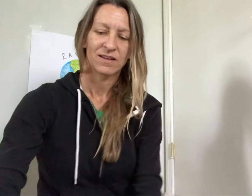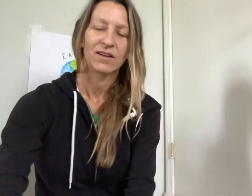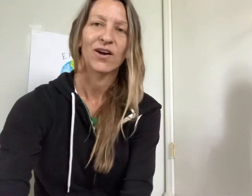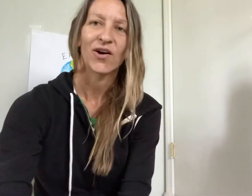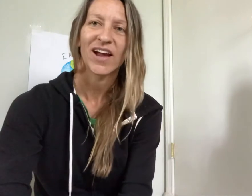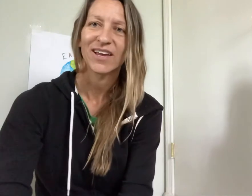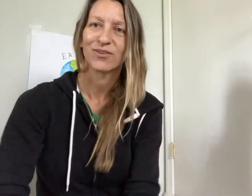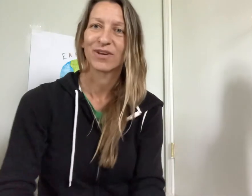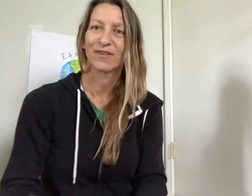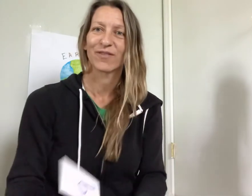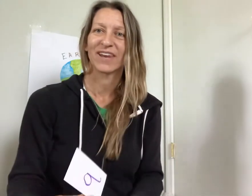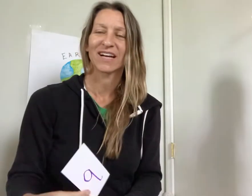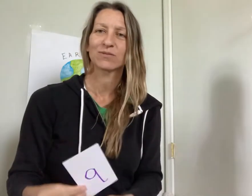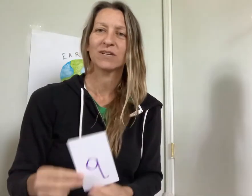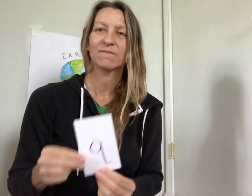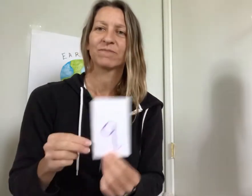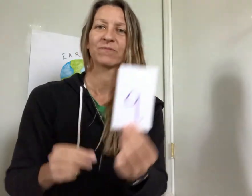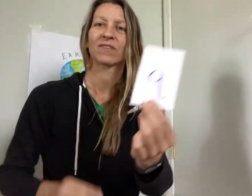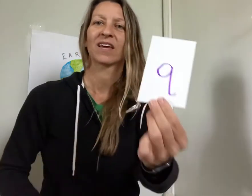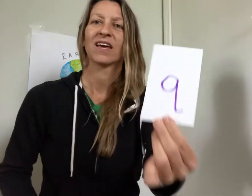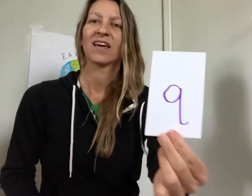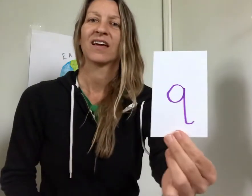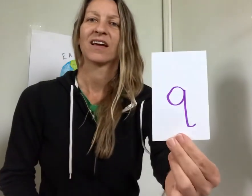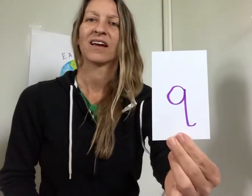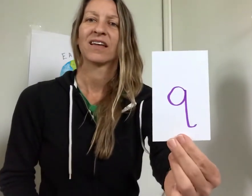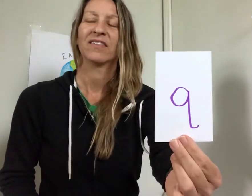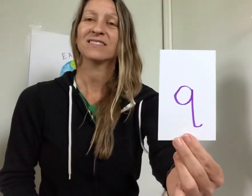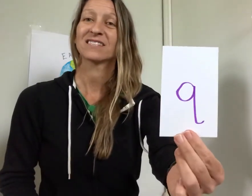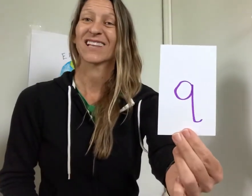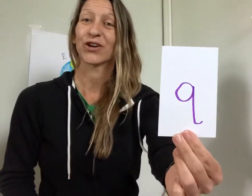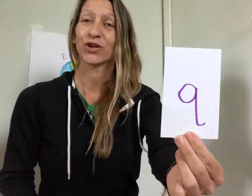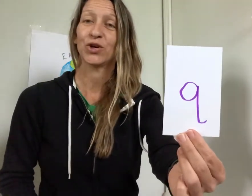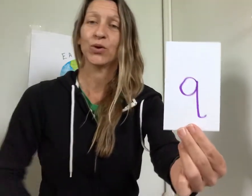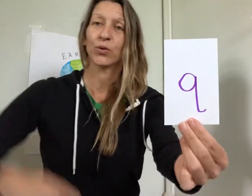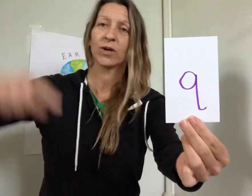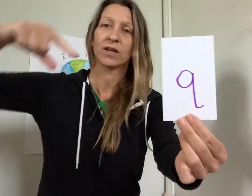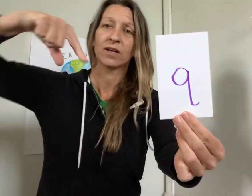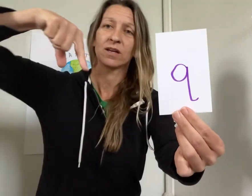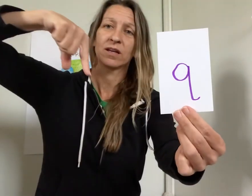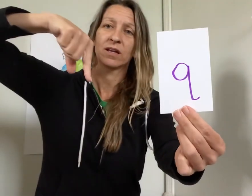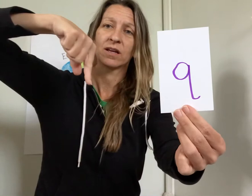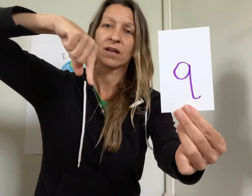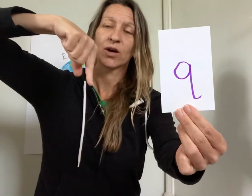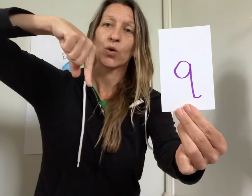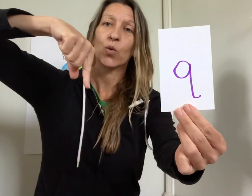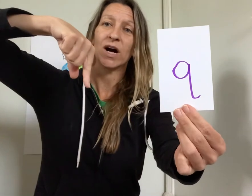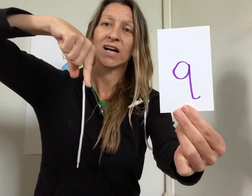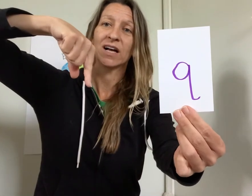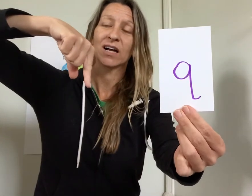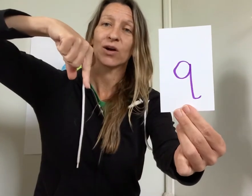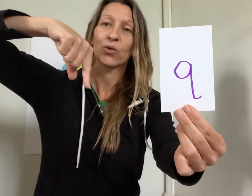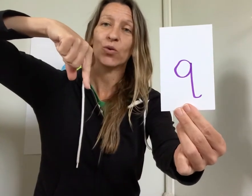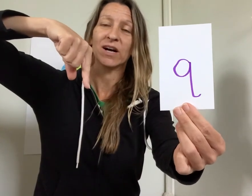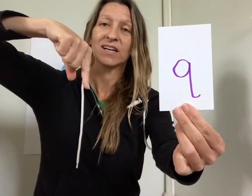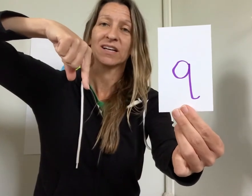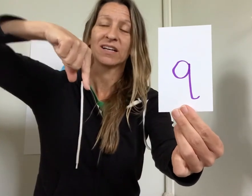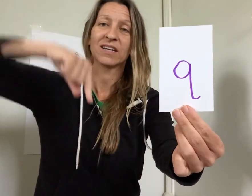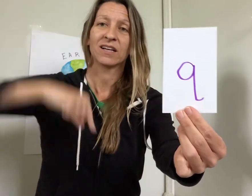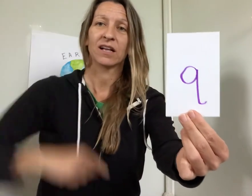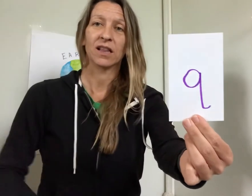All right, you ready for the next one? This is the letter Q. Qua, qua.